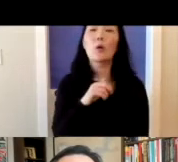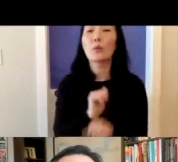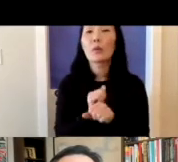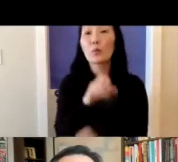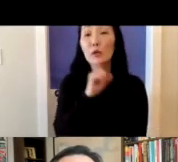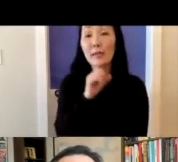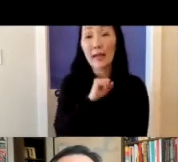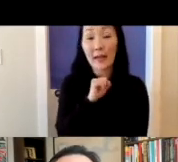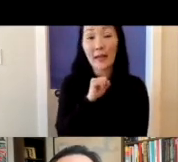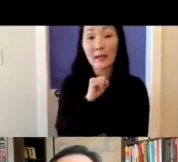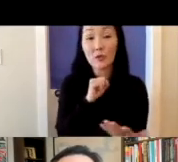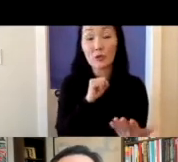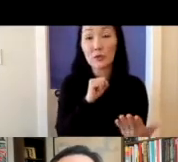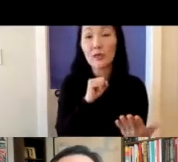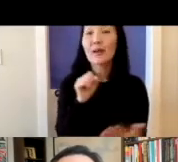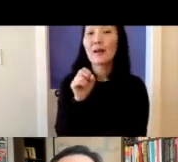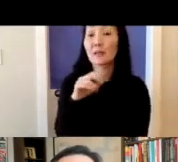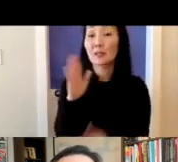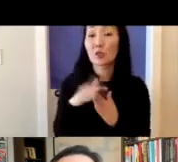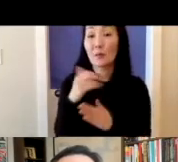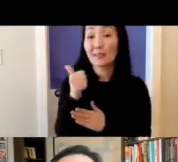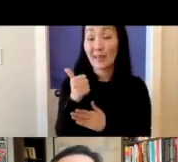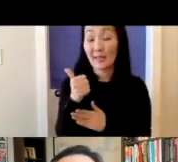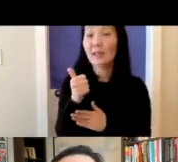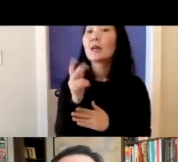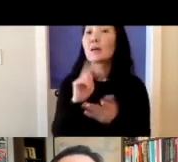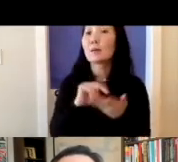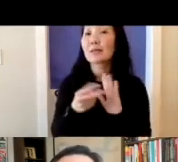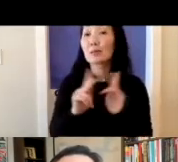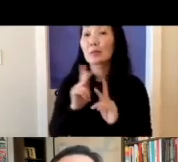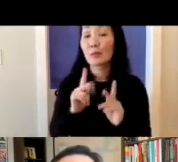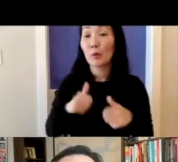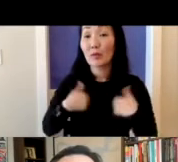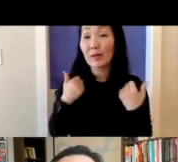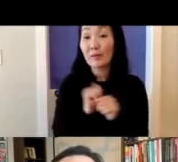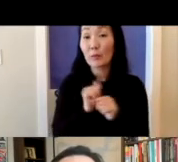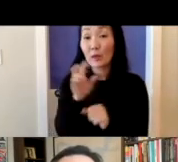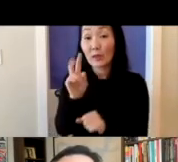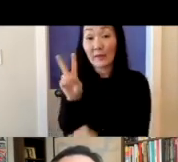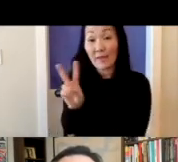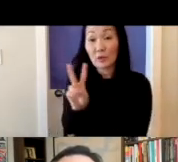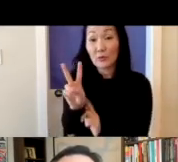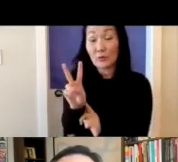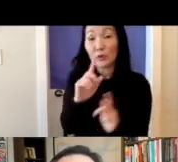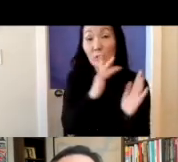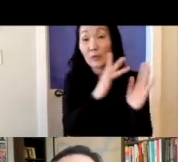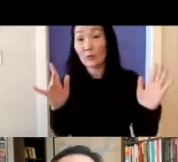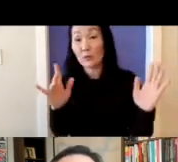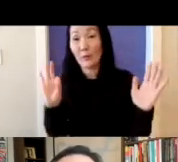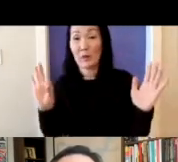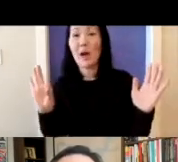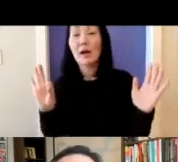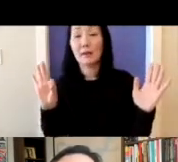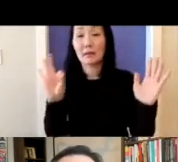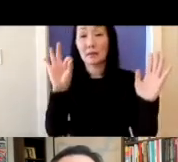top 10, metropolitan Vancouver, those living and working in metropolitan Vancouver, is actually number 9, that we have